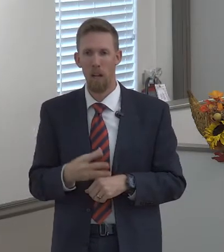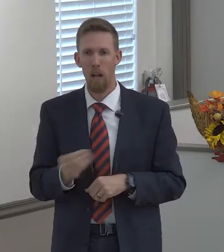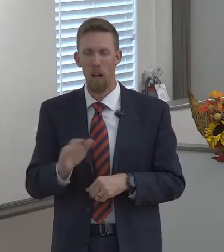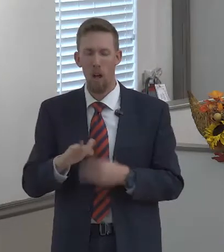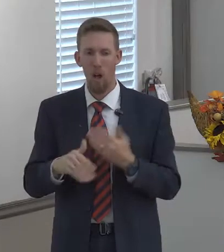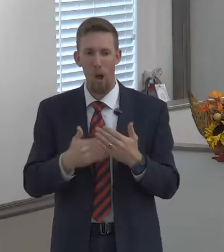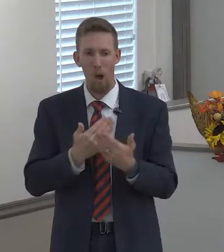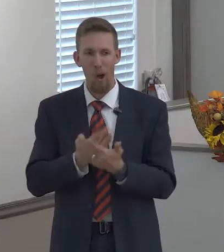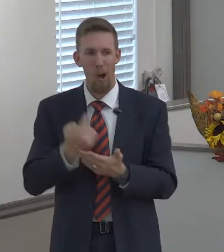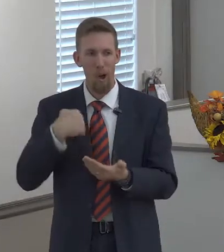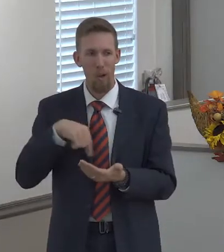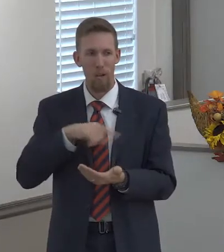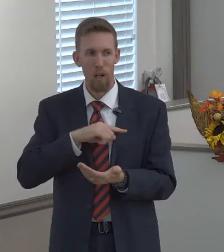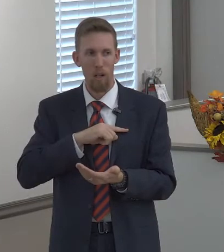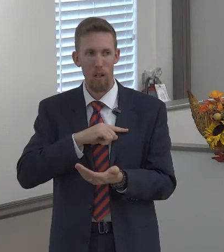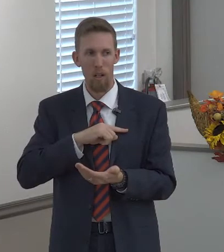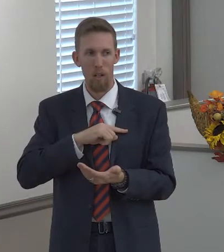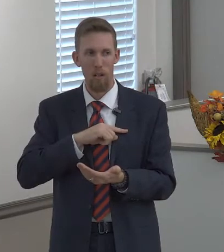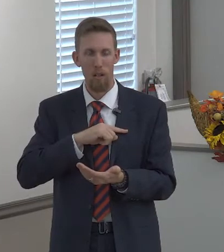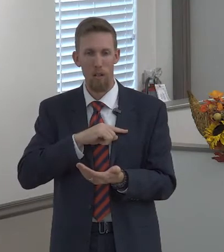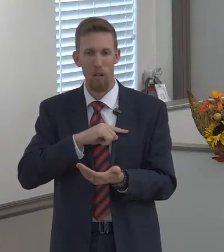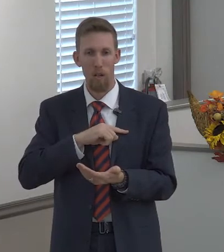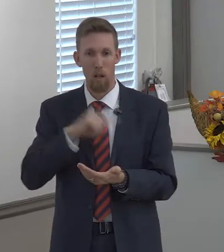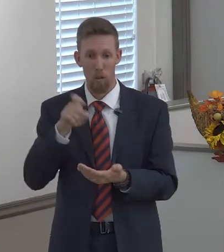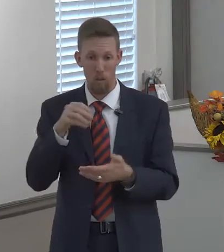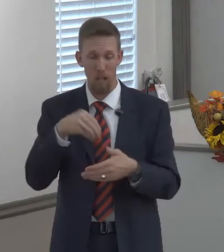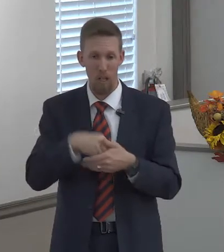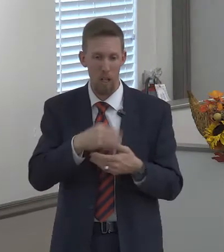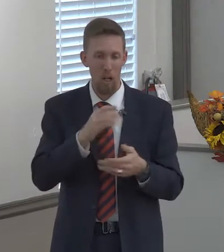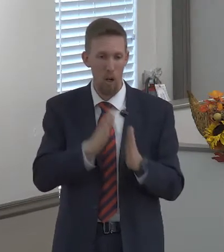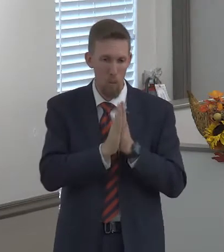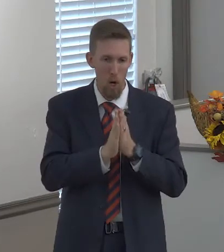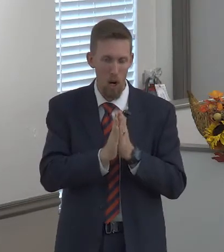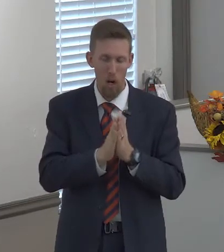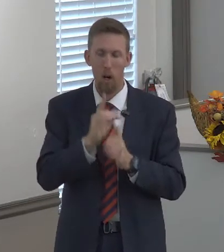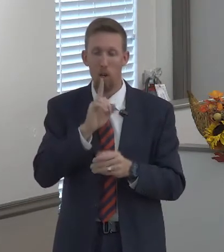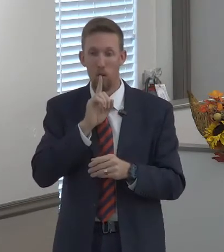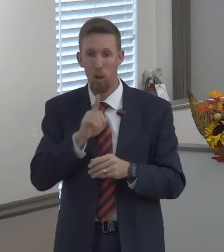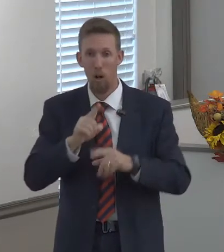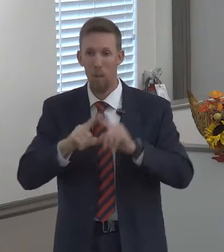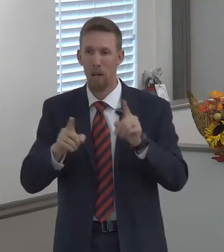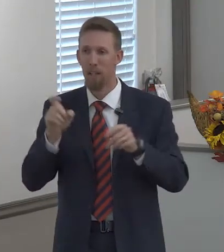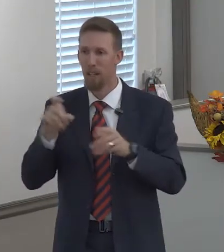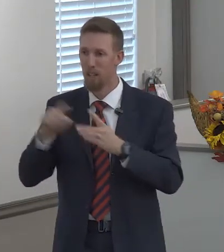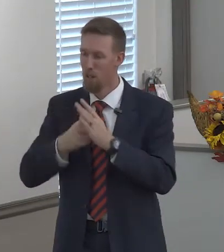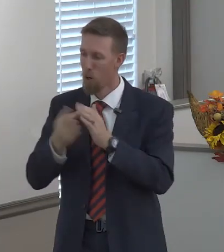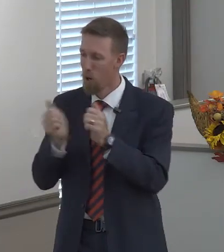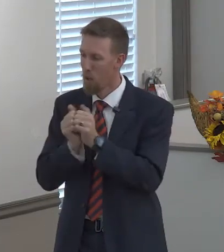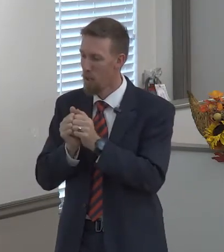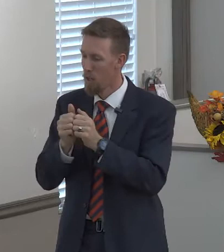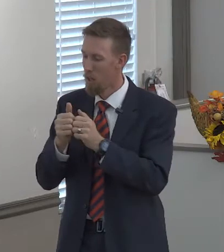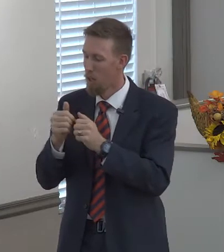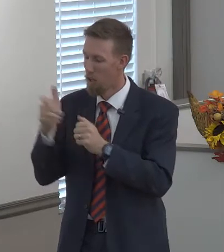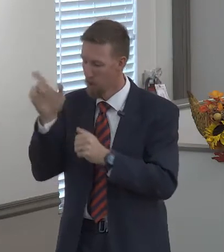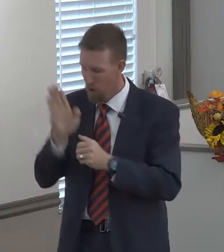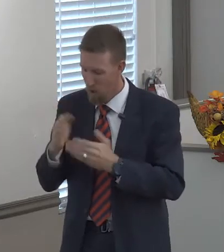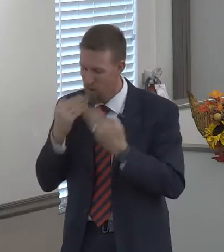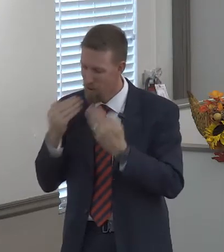single great-grandchild by name. And we pray for friends, and we pray for other pastors and other churches and missionaries